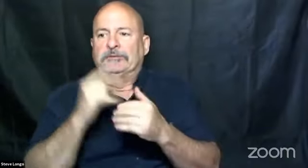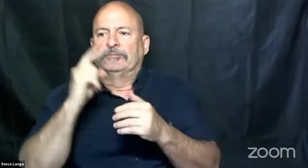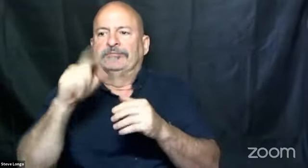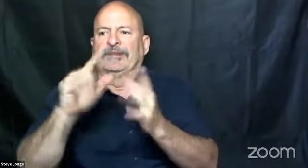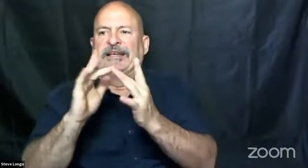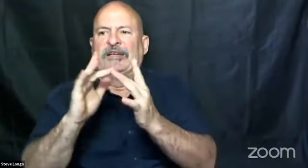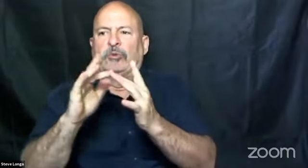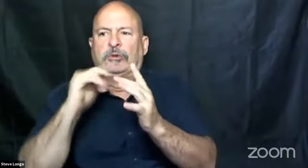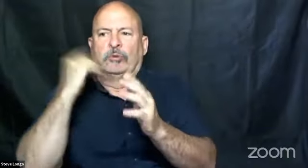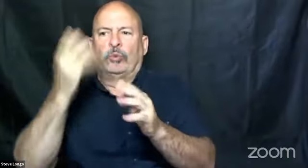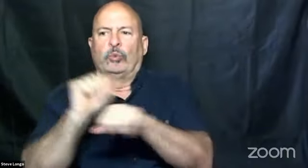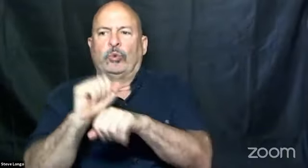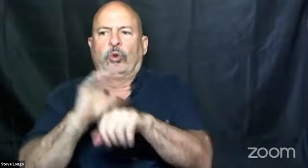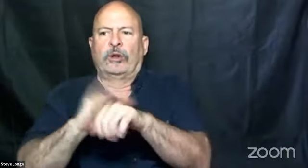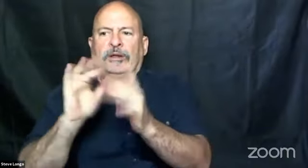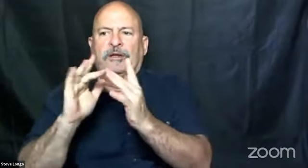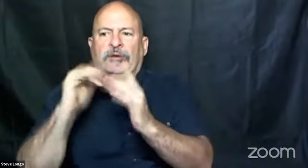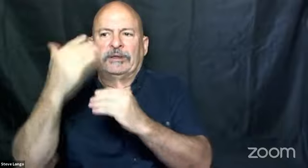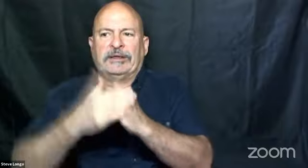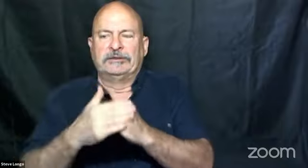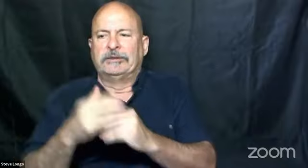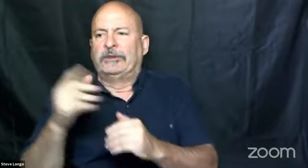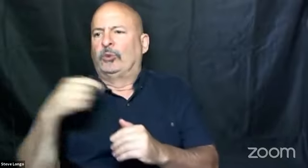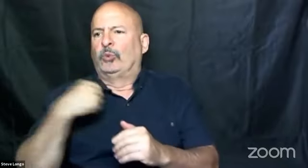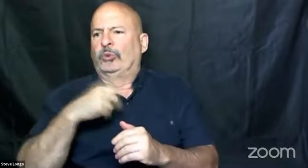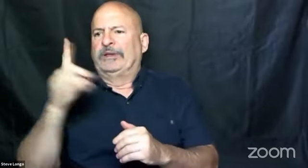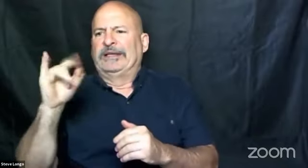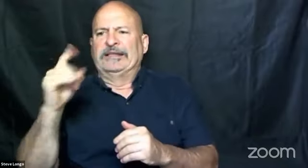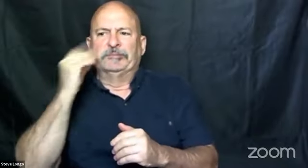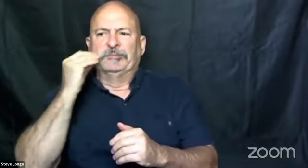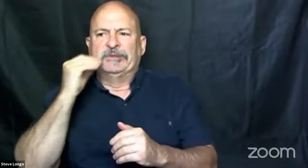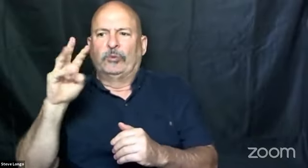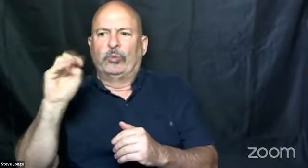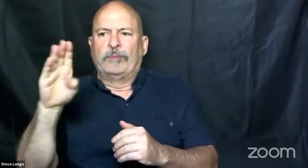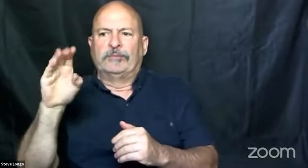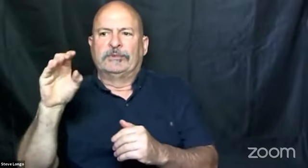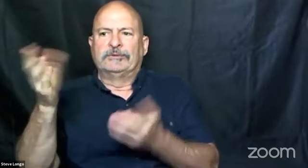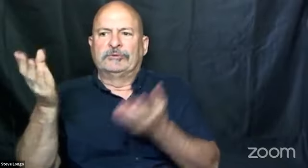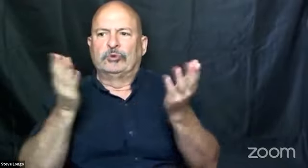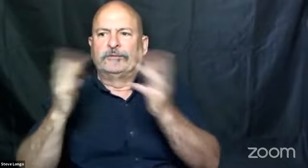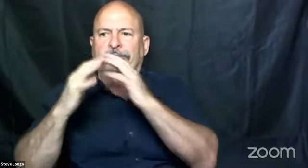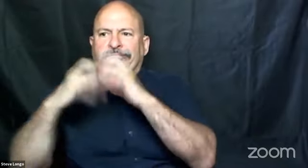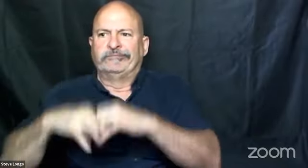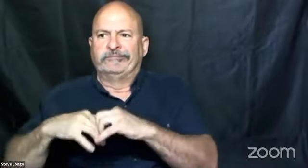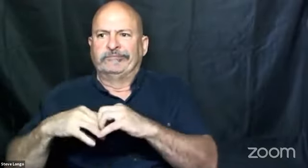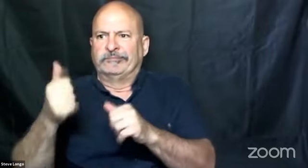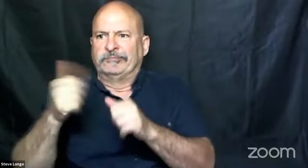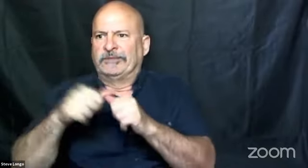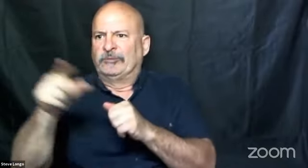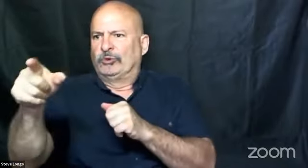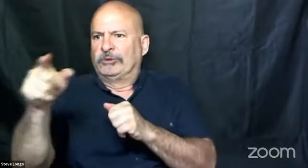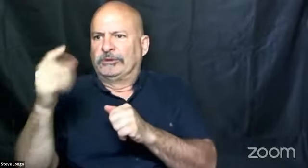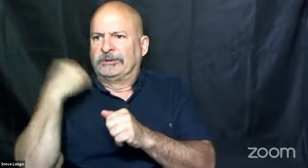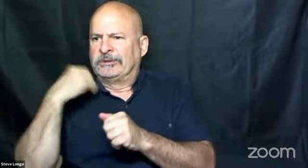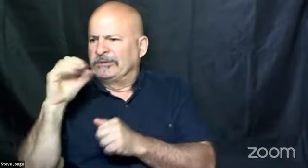productivity. But yeah, I think maybe our next project will be working on the internet in terms of, are people still